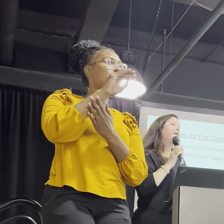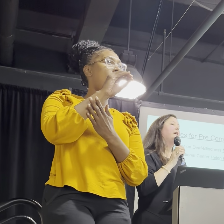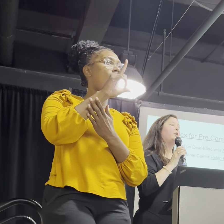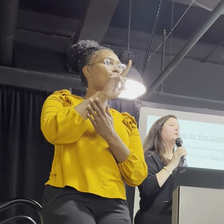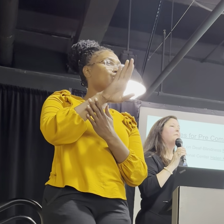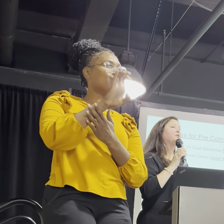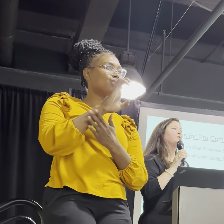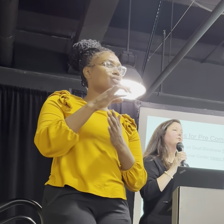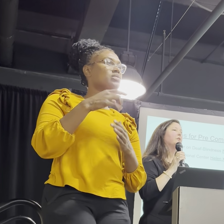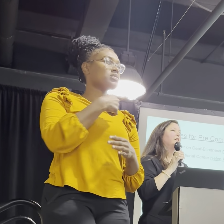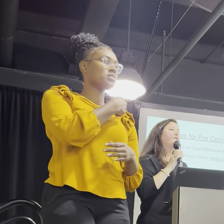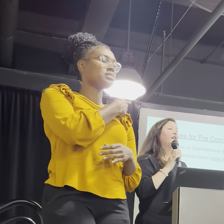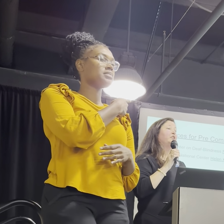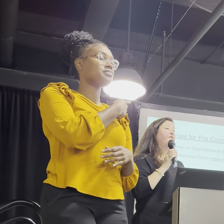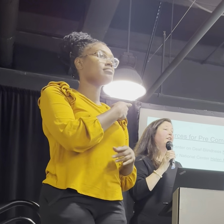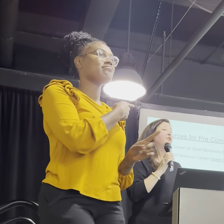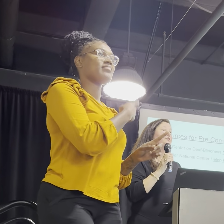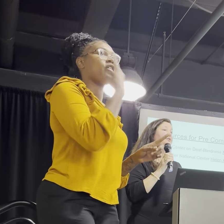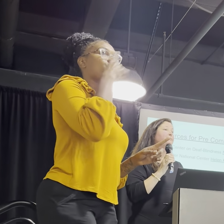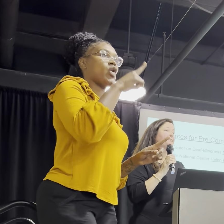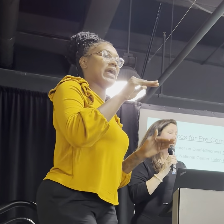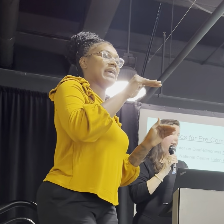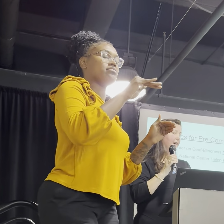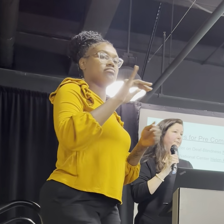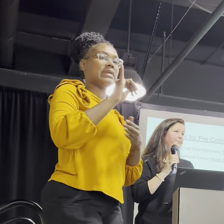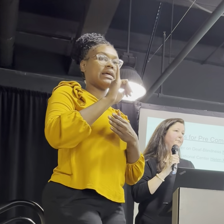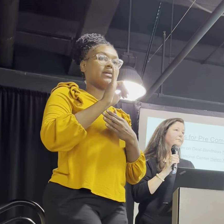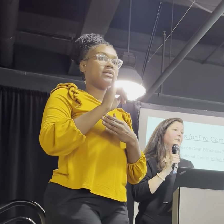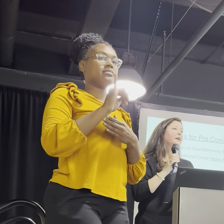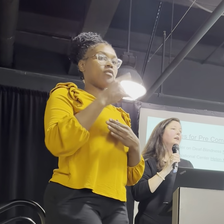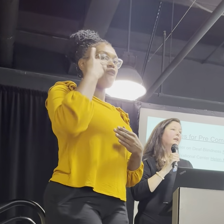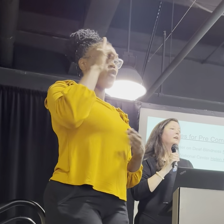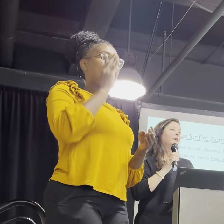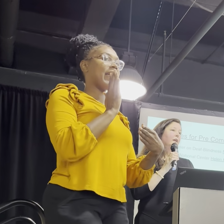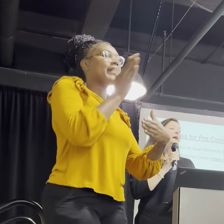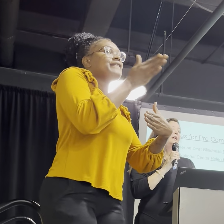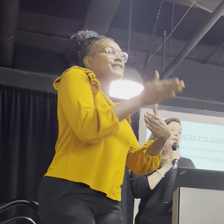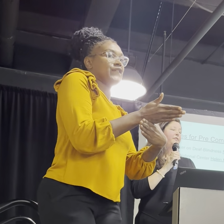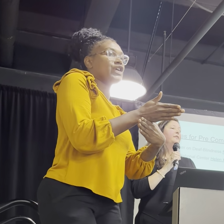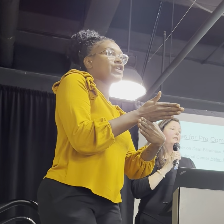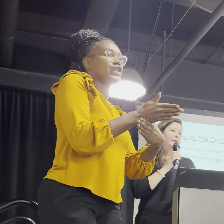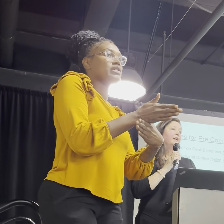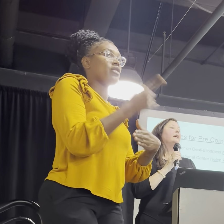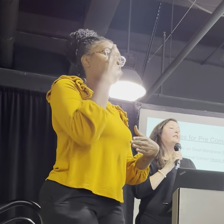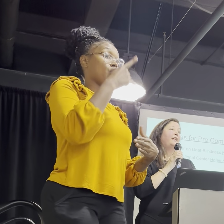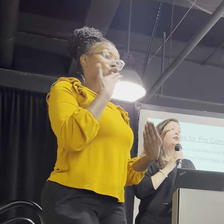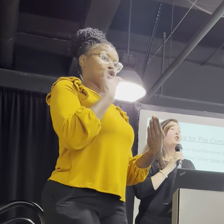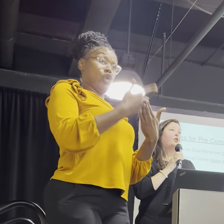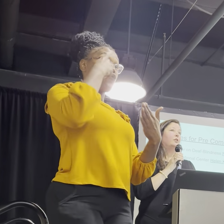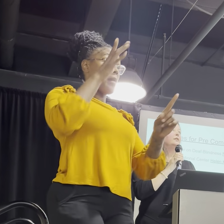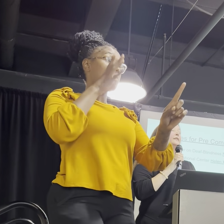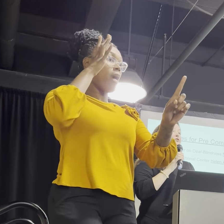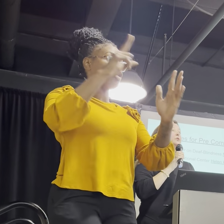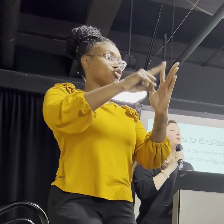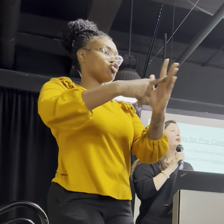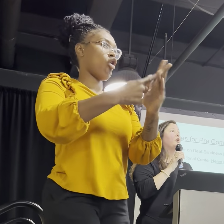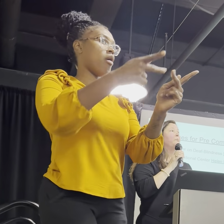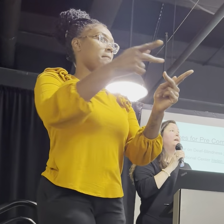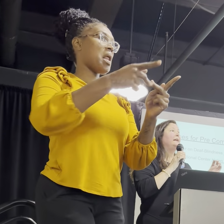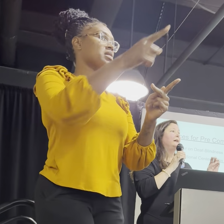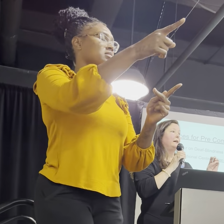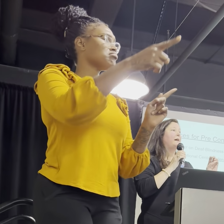Yeah, the HOA modules for interveners. They're Yeah. so great for parents too, as a starting point. They are, they